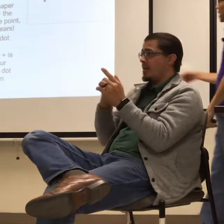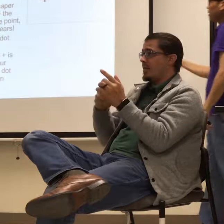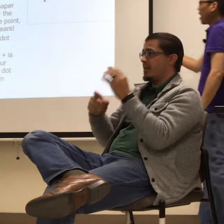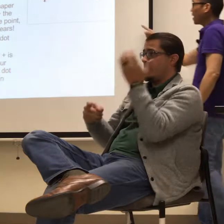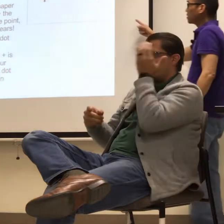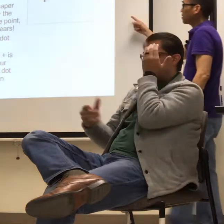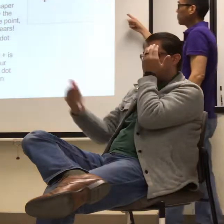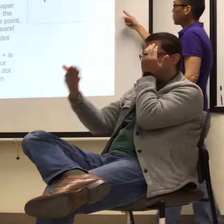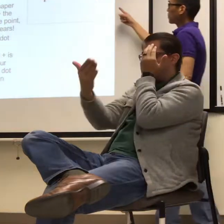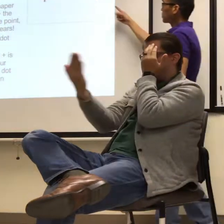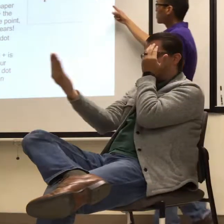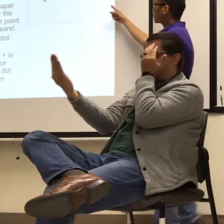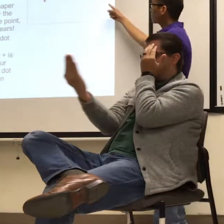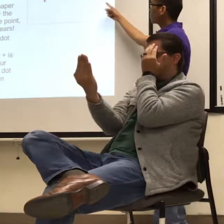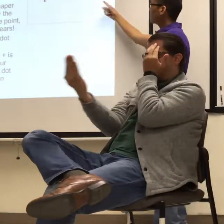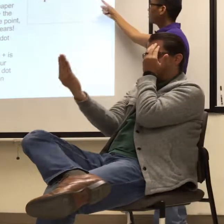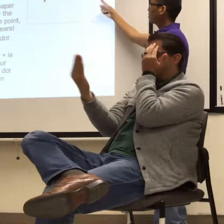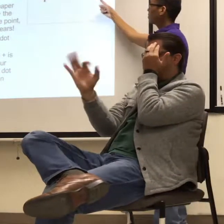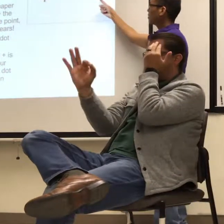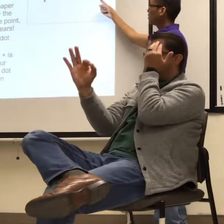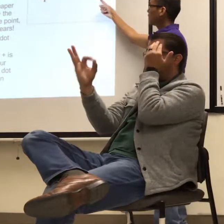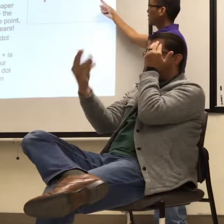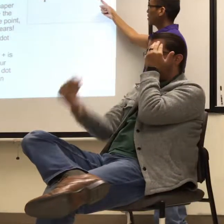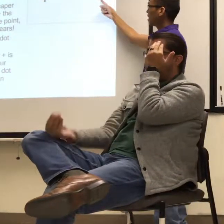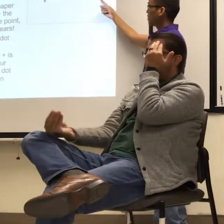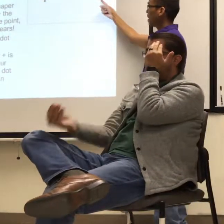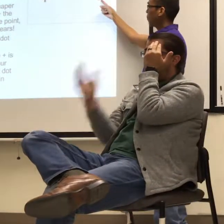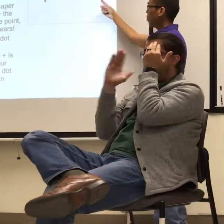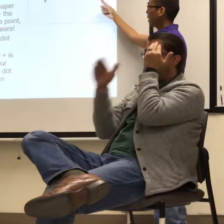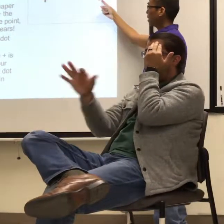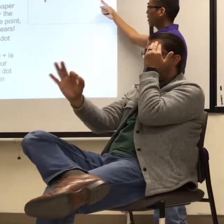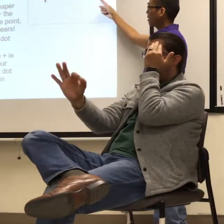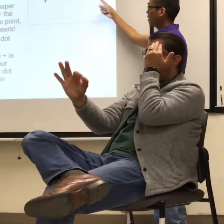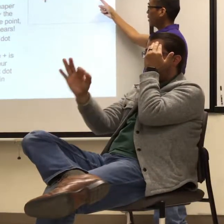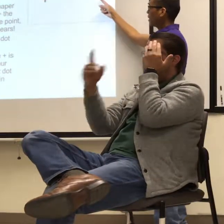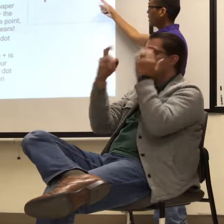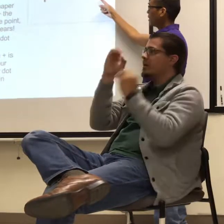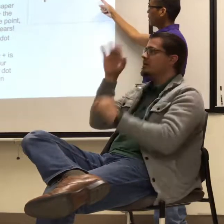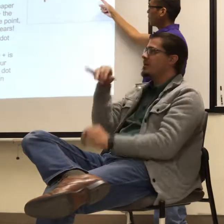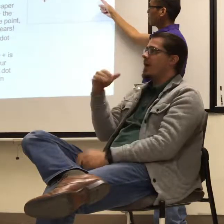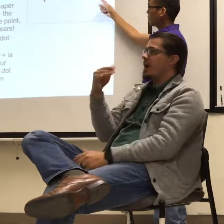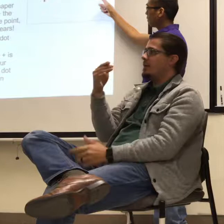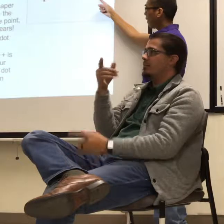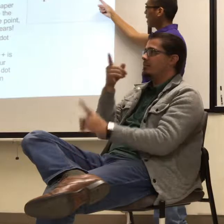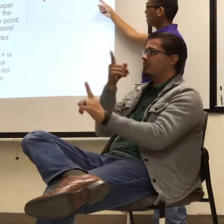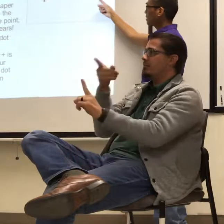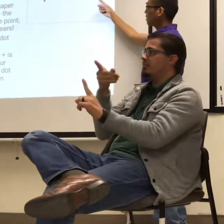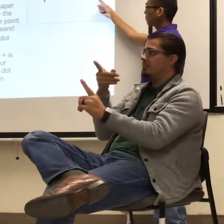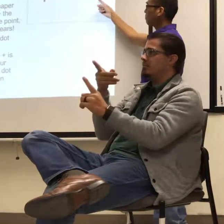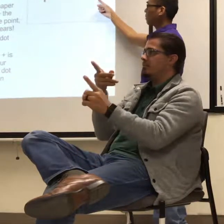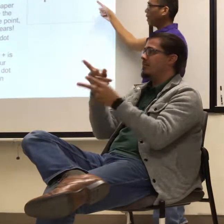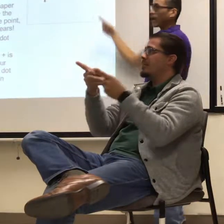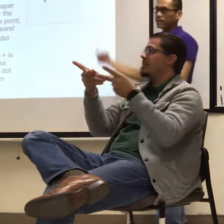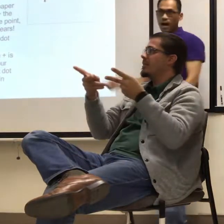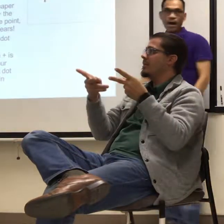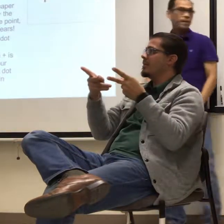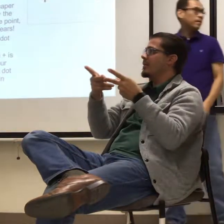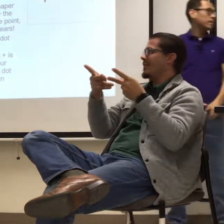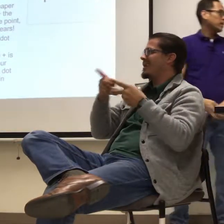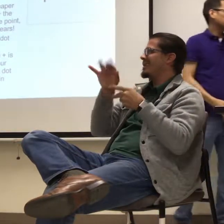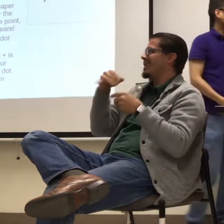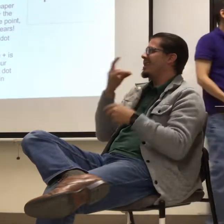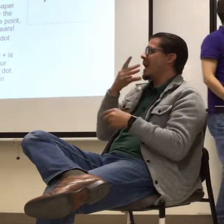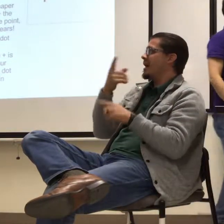the black dot disappears. Because at that point, the light from the black